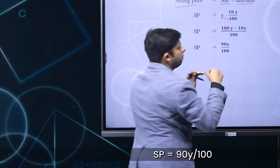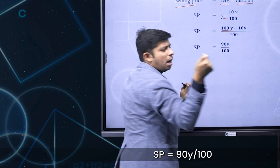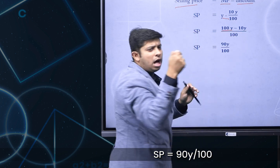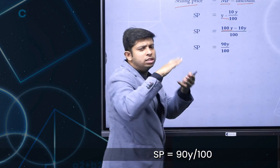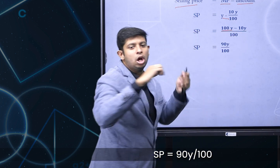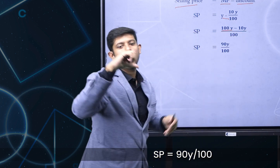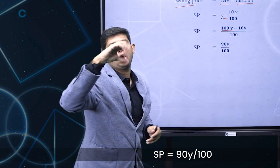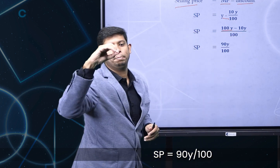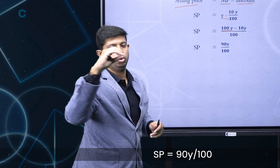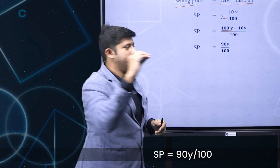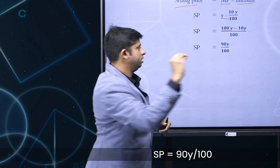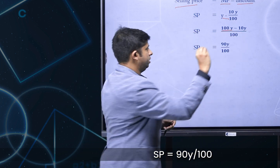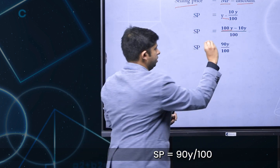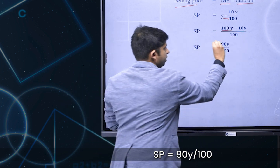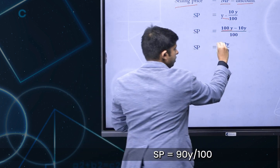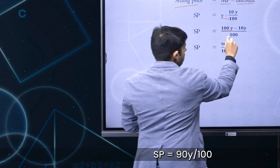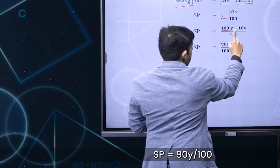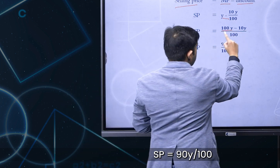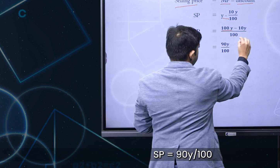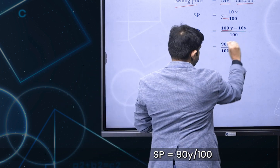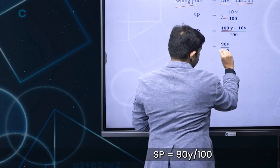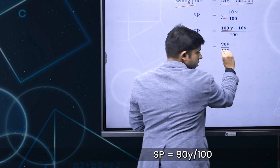Selling price equals to 90Y by 100.